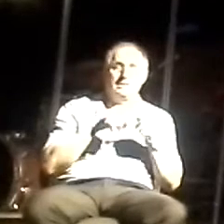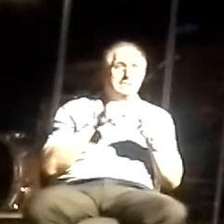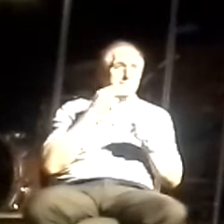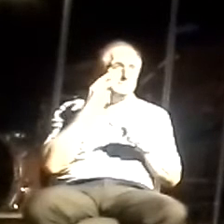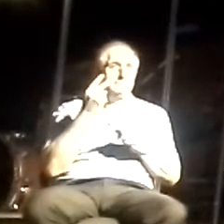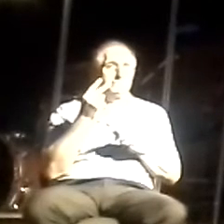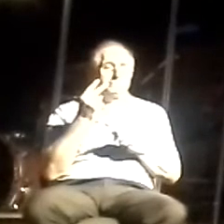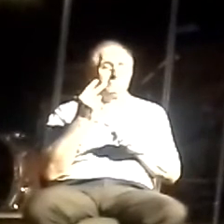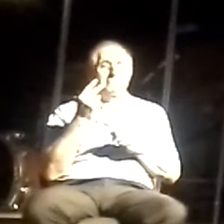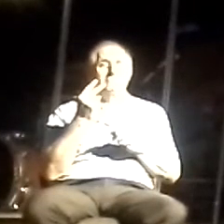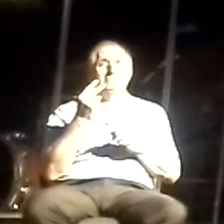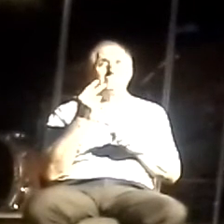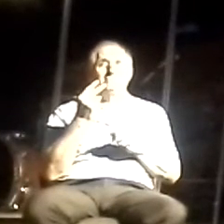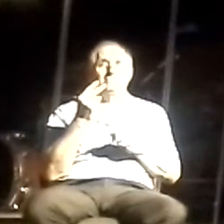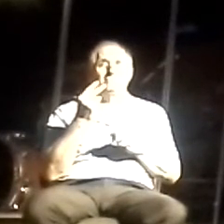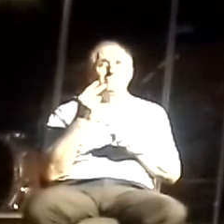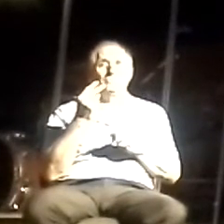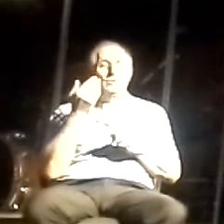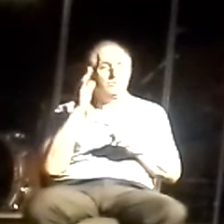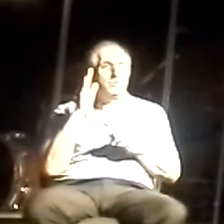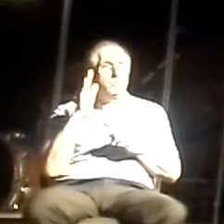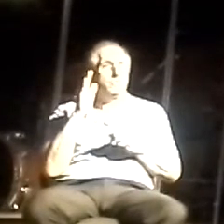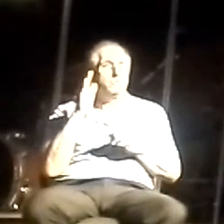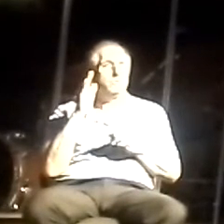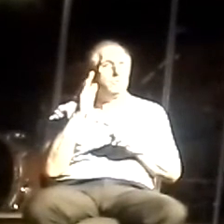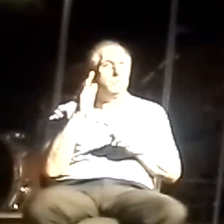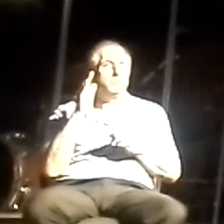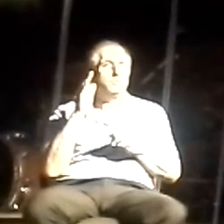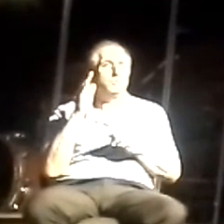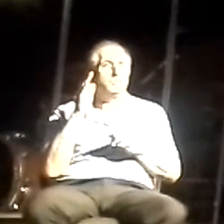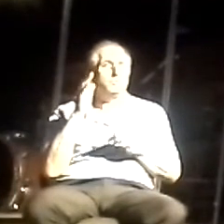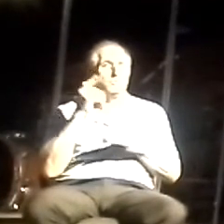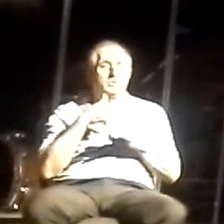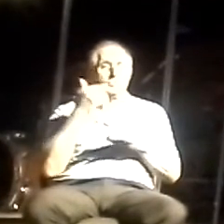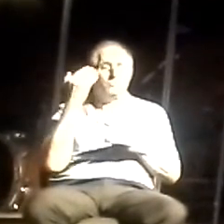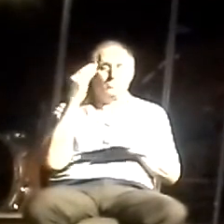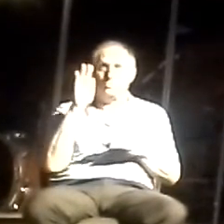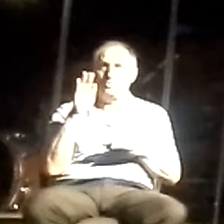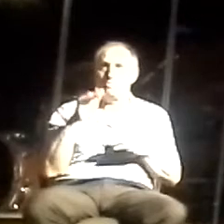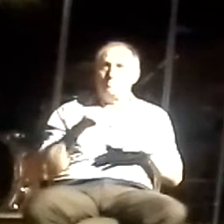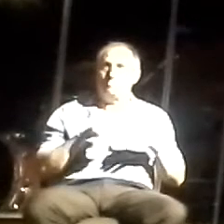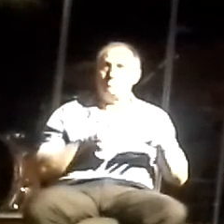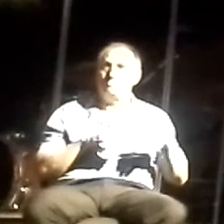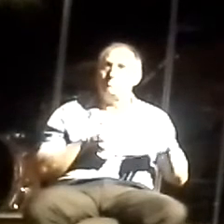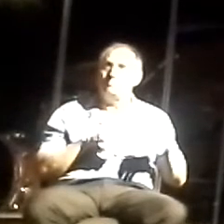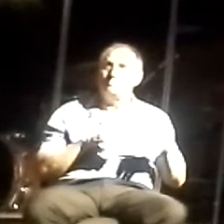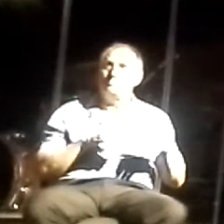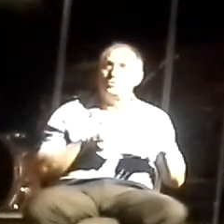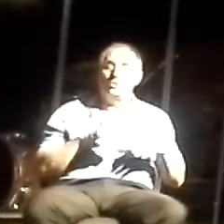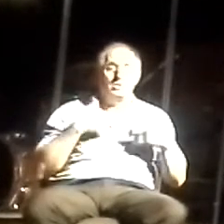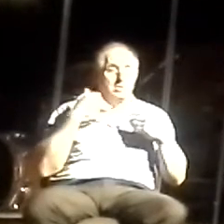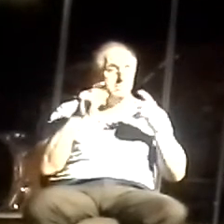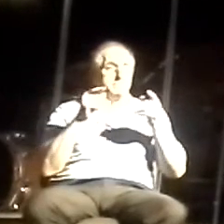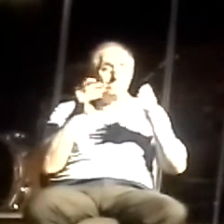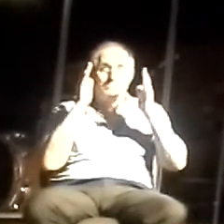seen. You don't know what you don't know yet. See, listen, young people, I want to give you a